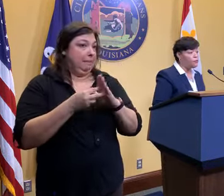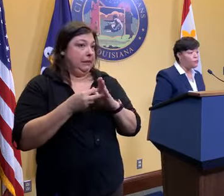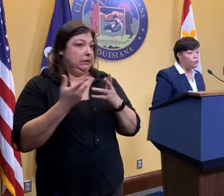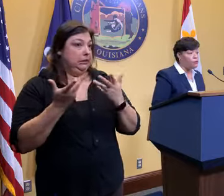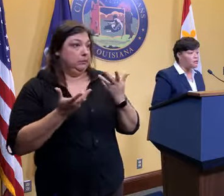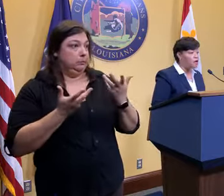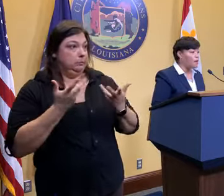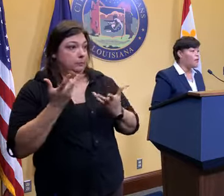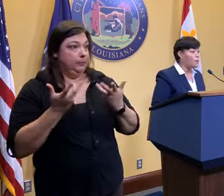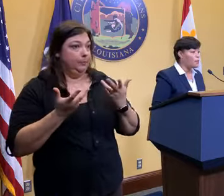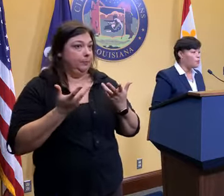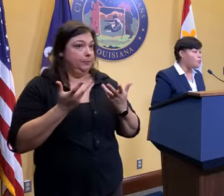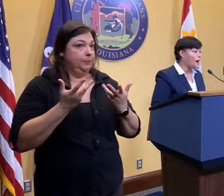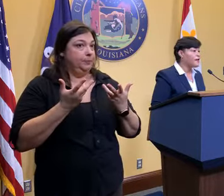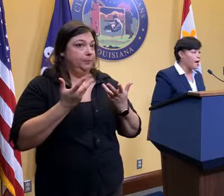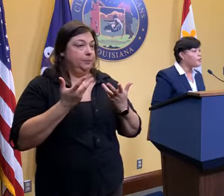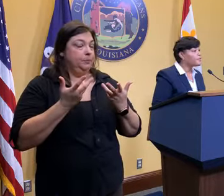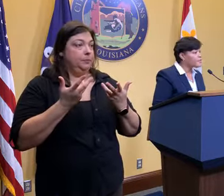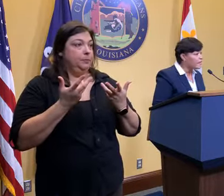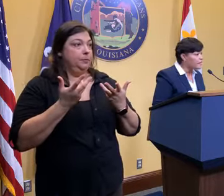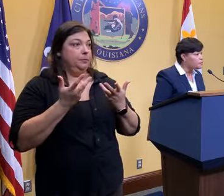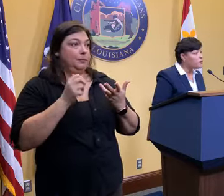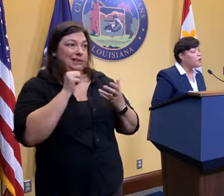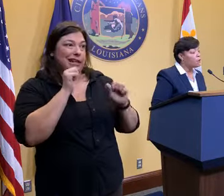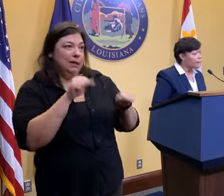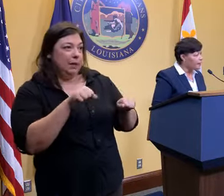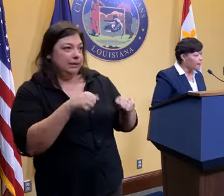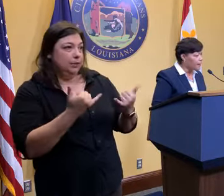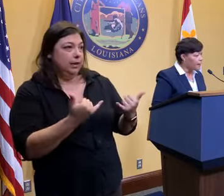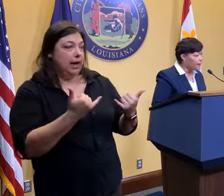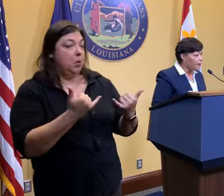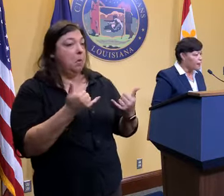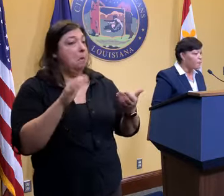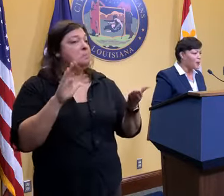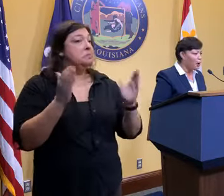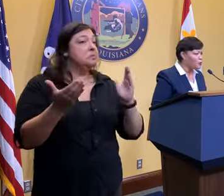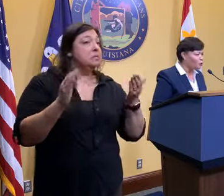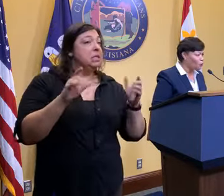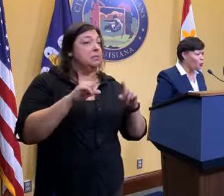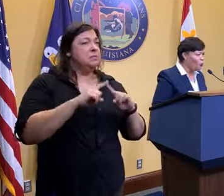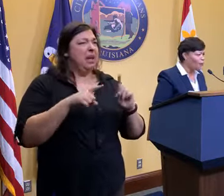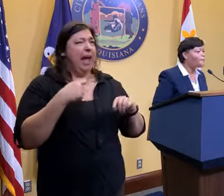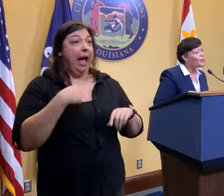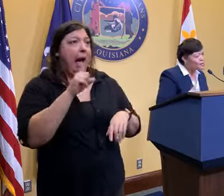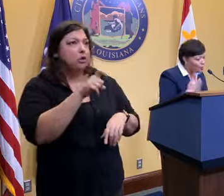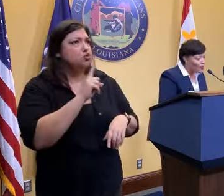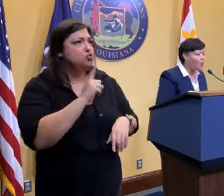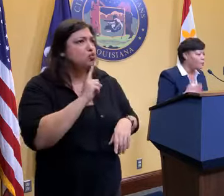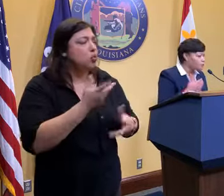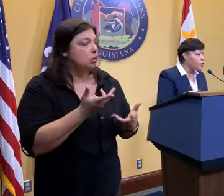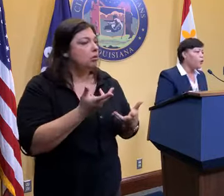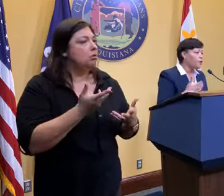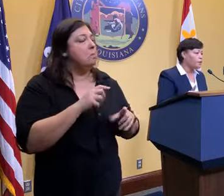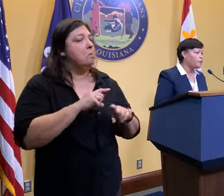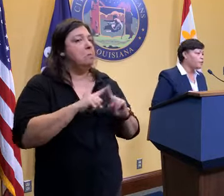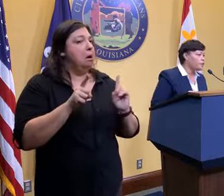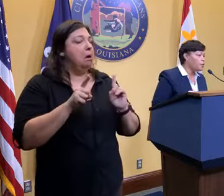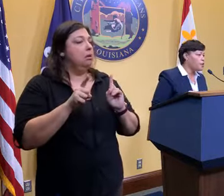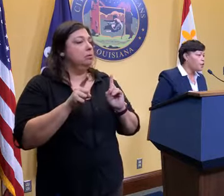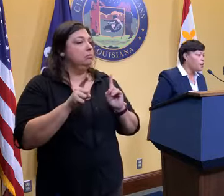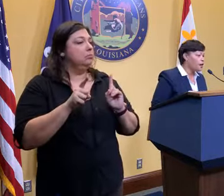that is not in our purview right now, it seems. But again, I'm like, are you sure? So they're just